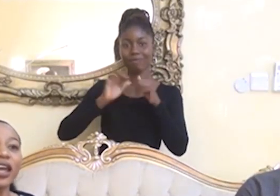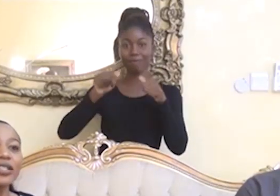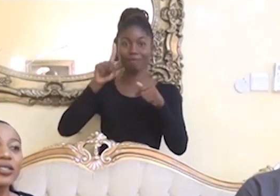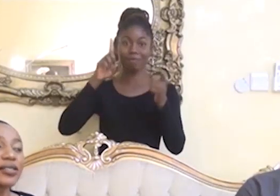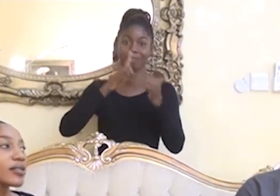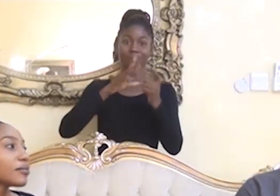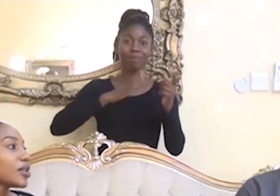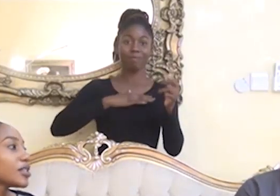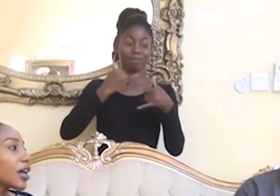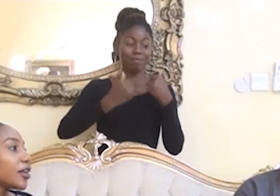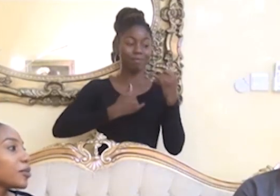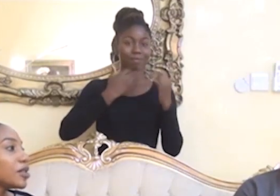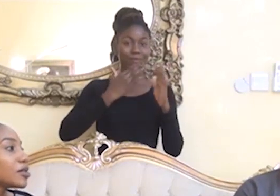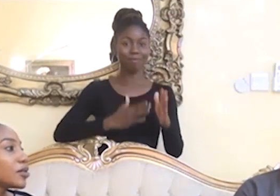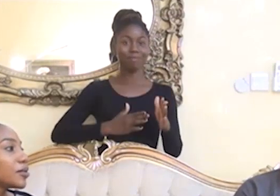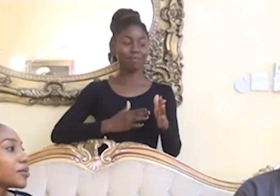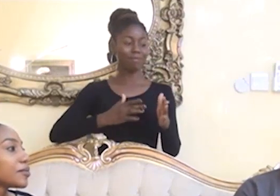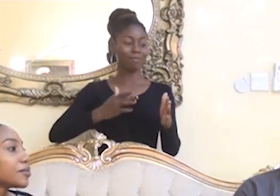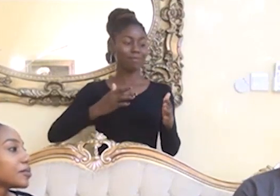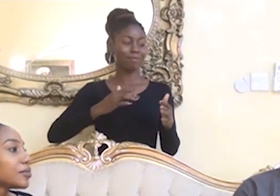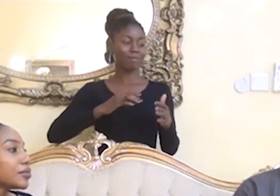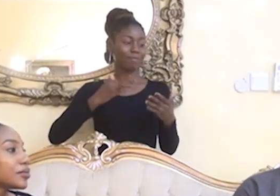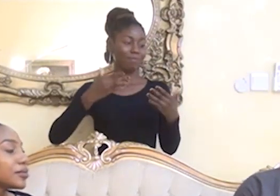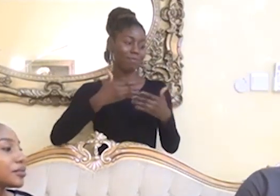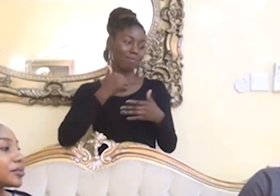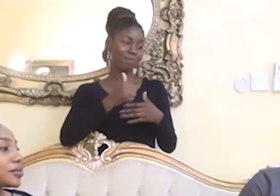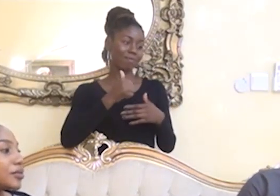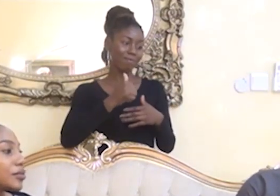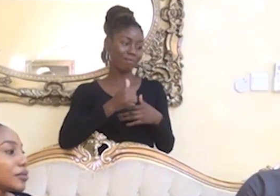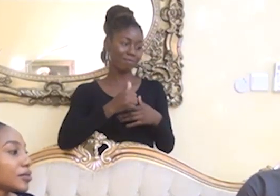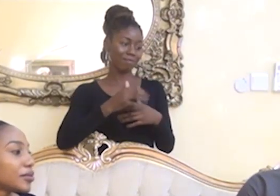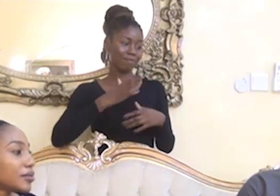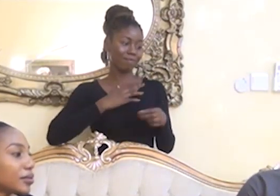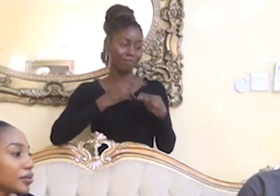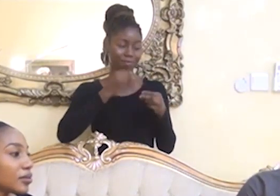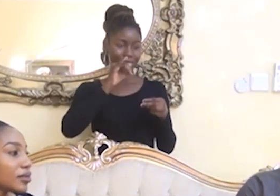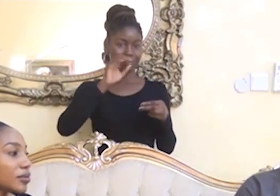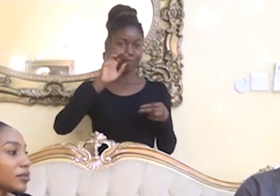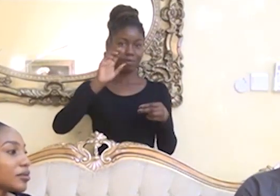my guest? Please, sir, can we meet you? Yeah, my name is Nwankwo Tochukwu.